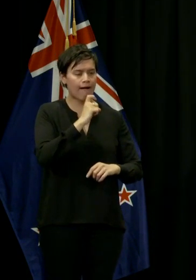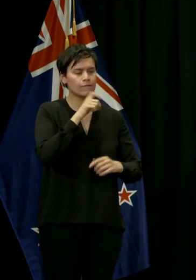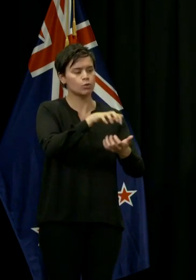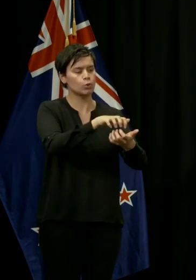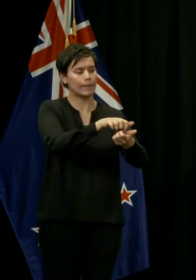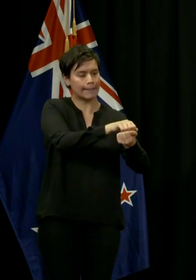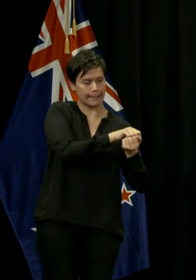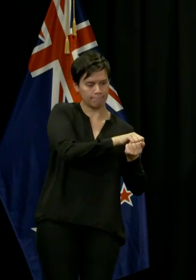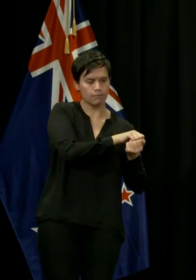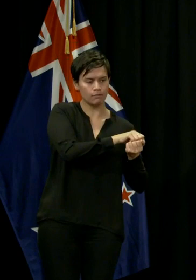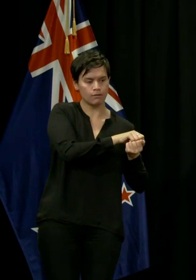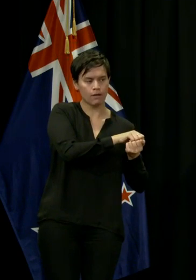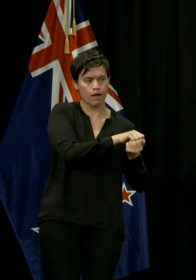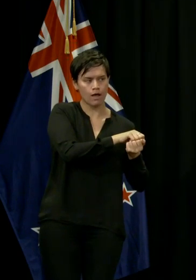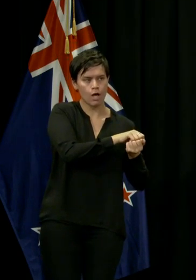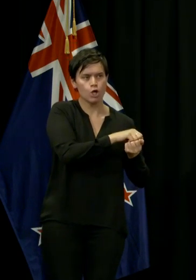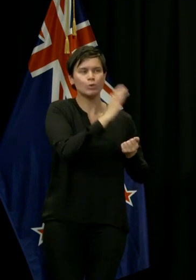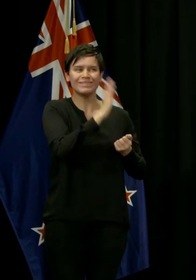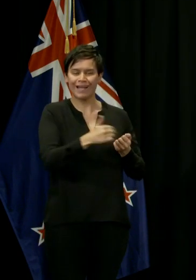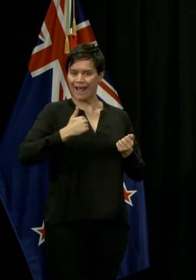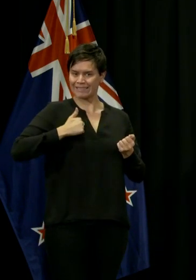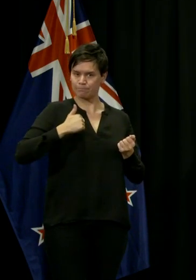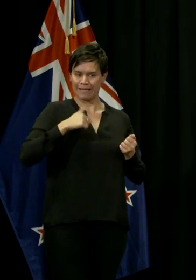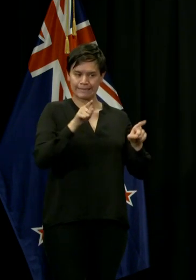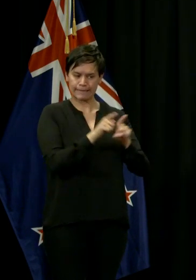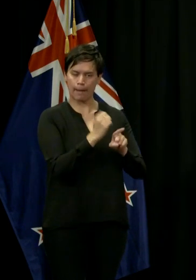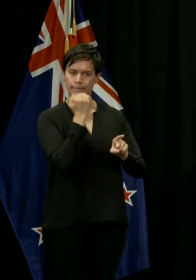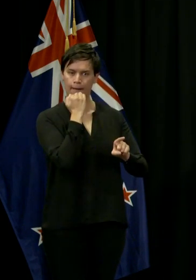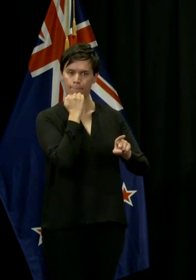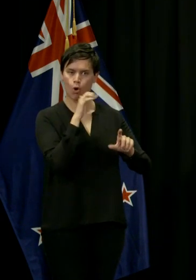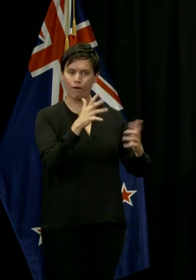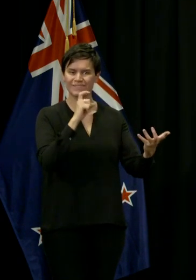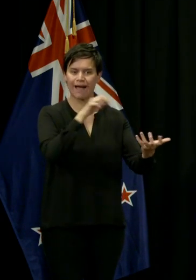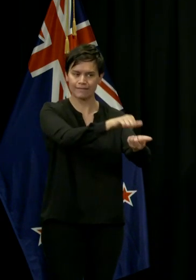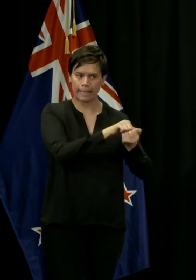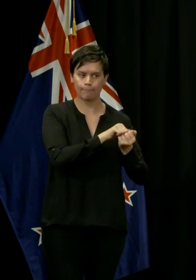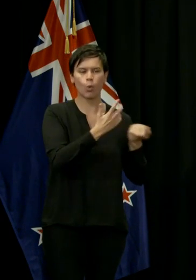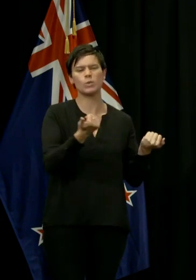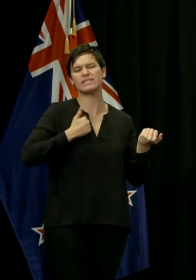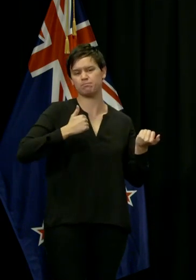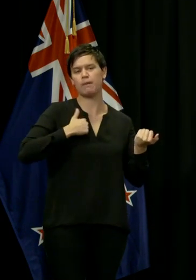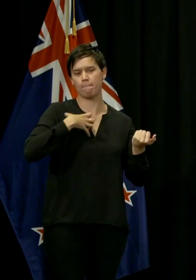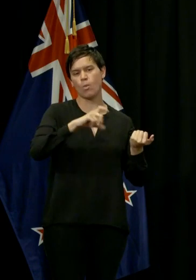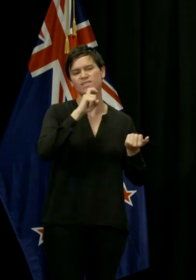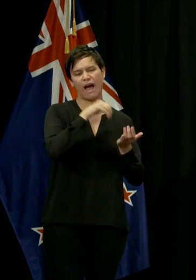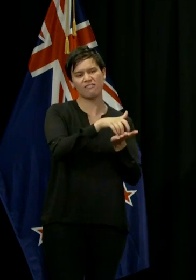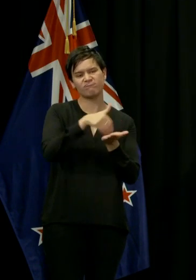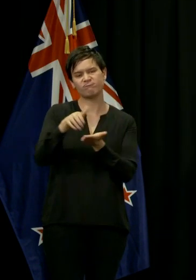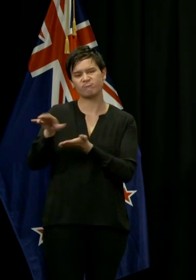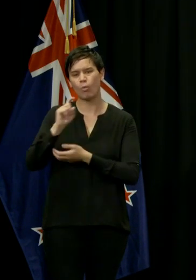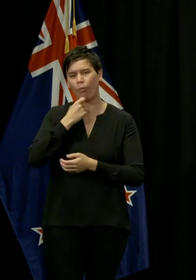4, will that expectation still So be the best, there? yeah. Into the workers. Yeah, the best endeavours expectation